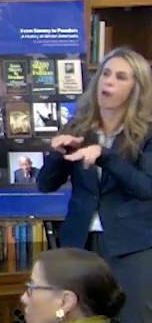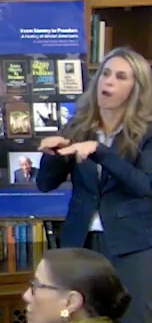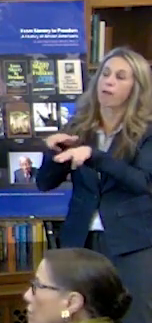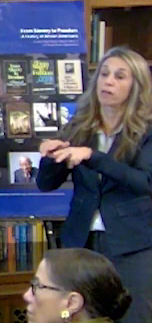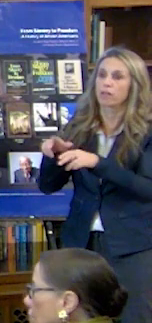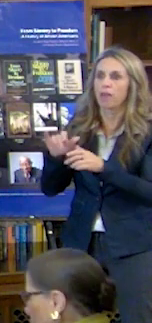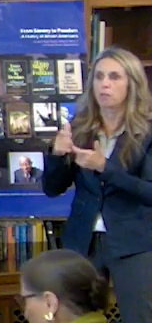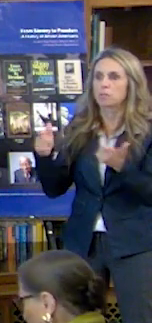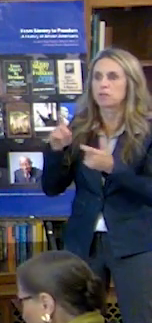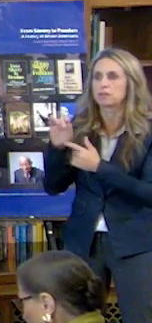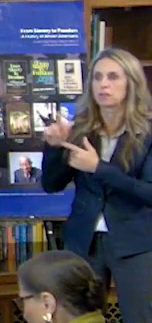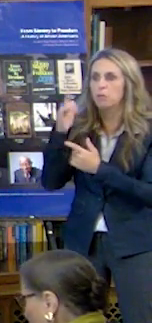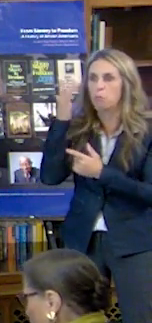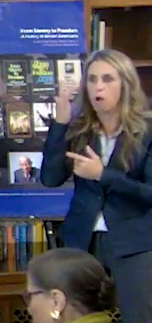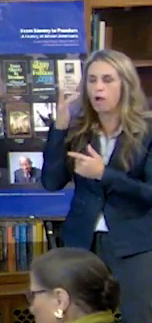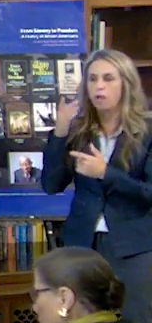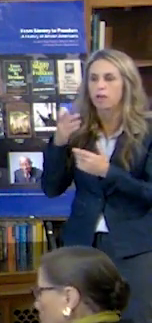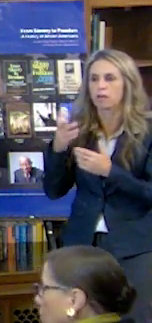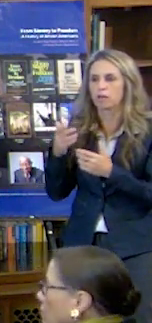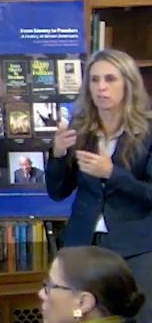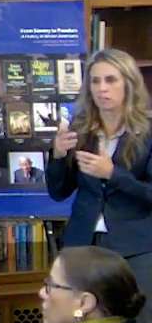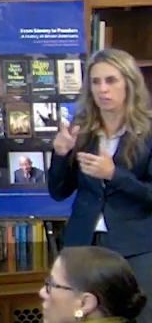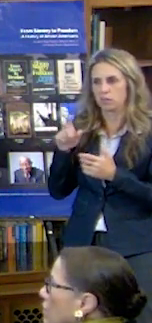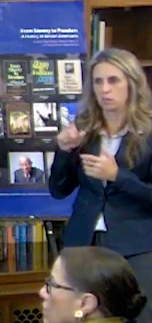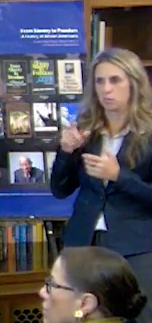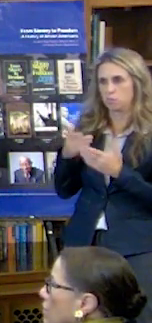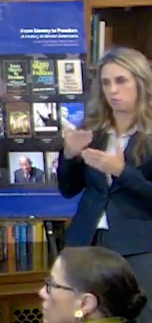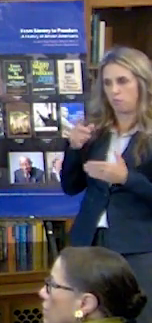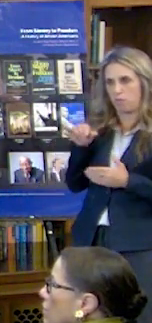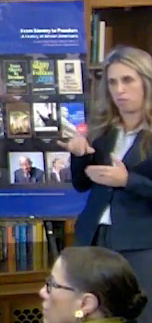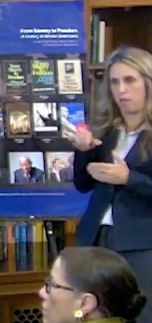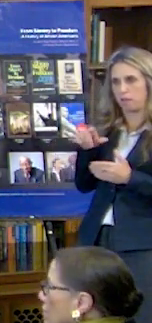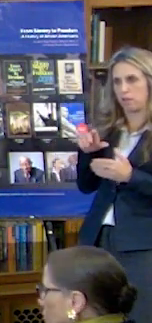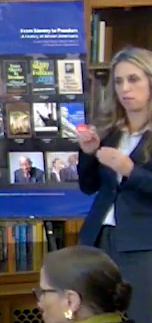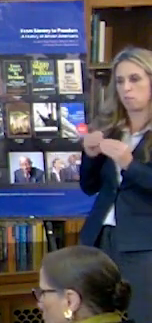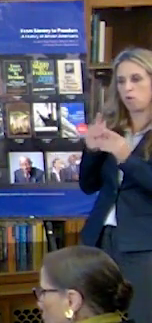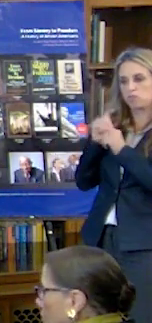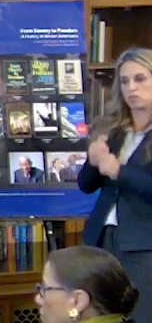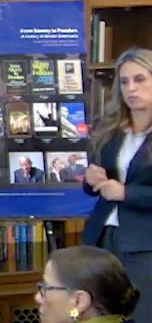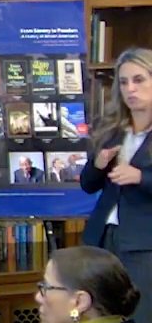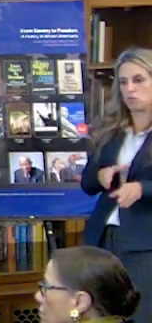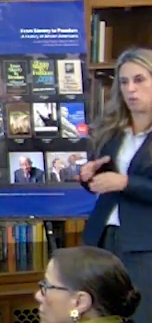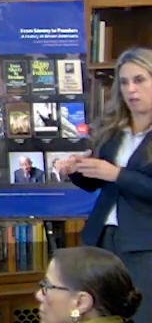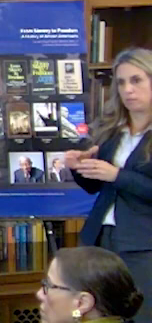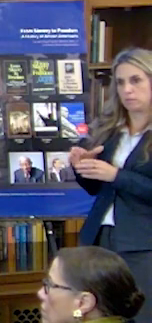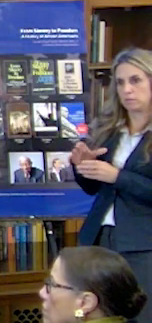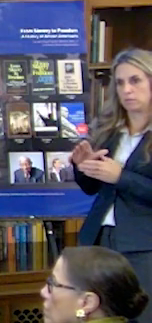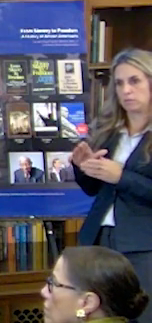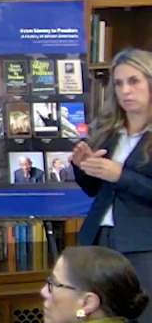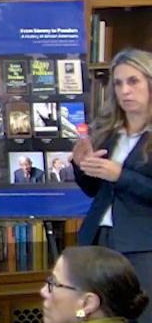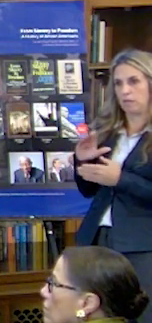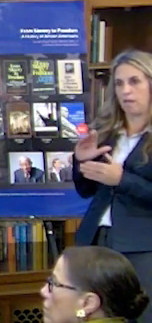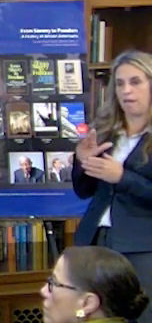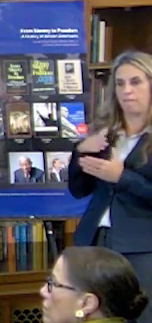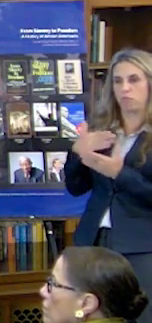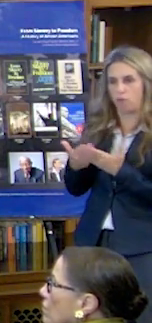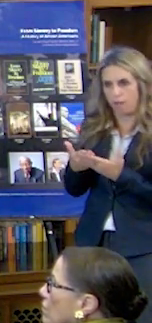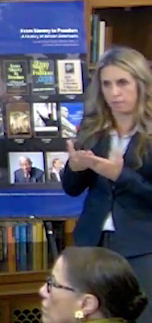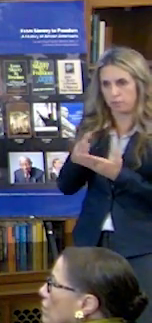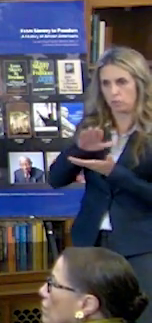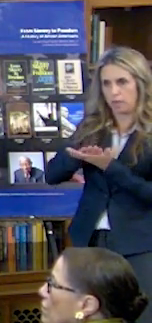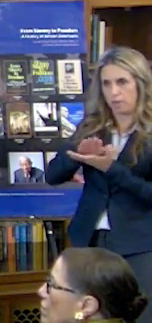before then you had to go through more traditional means to get on to campus so those issues have always existed in lots of